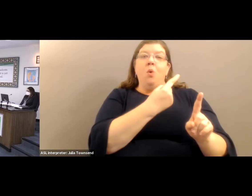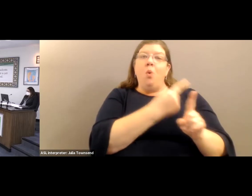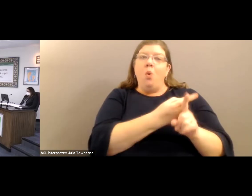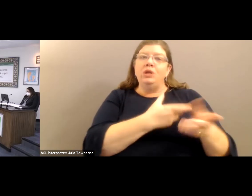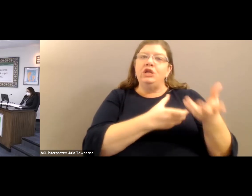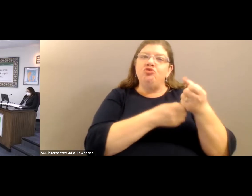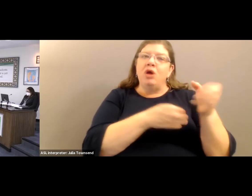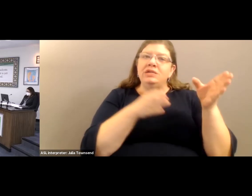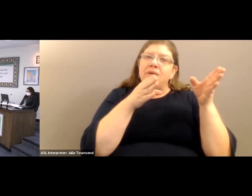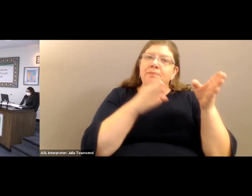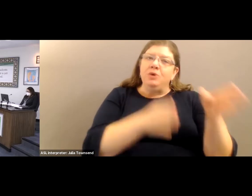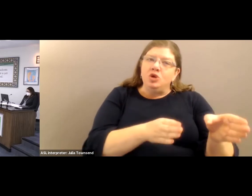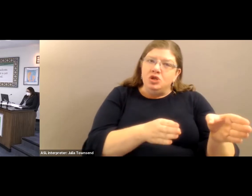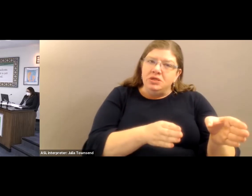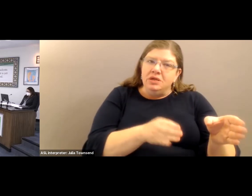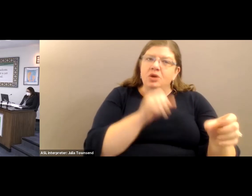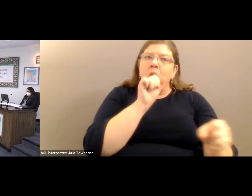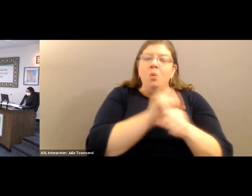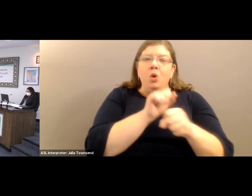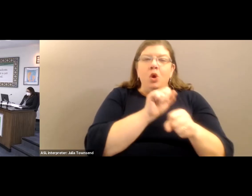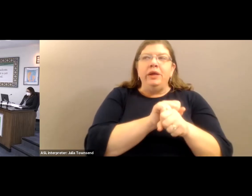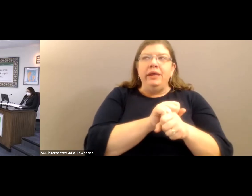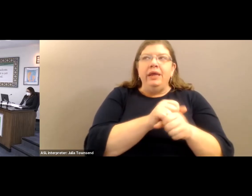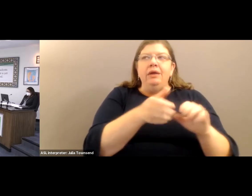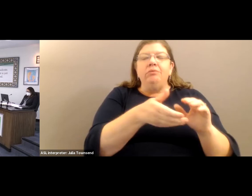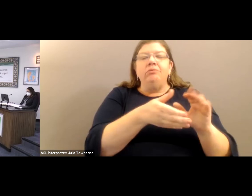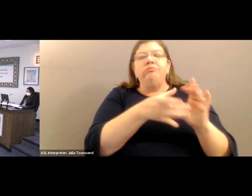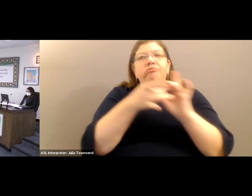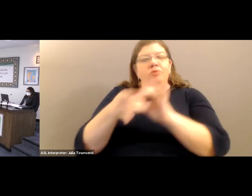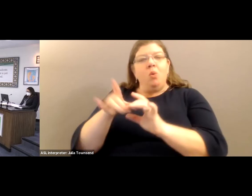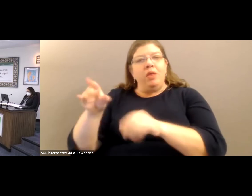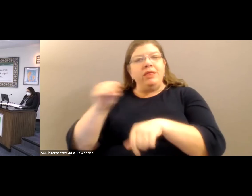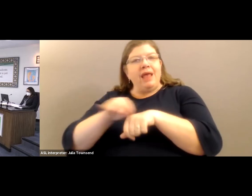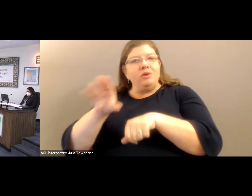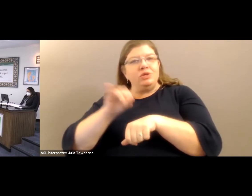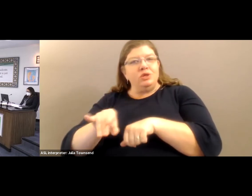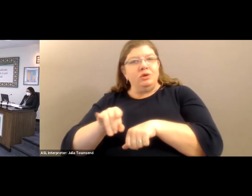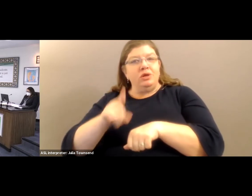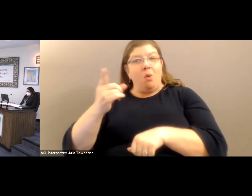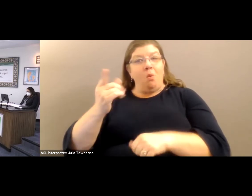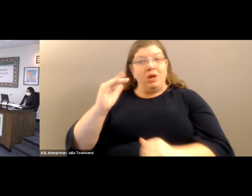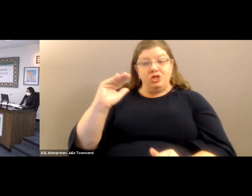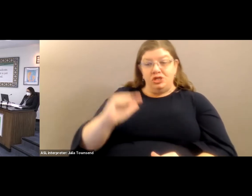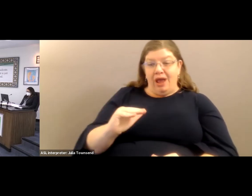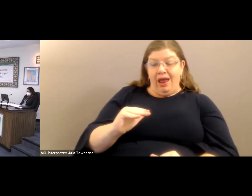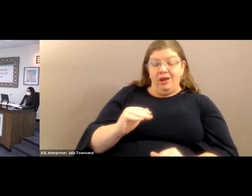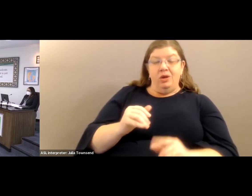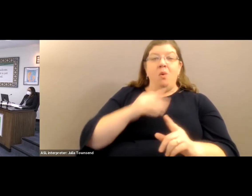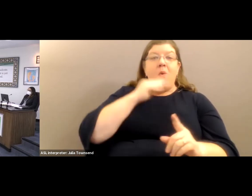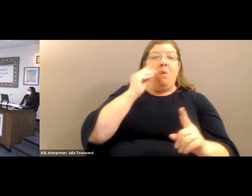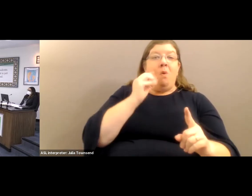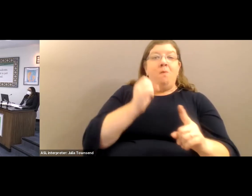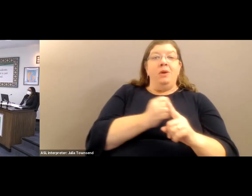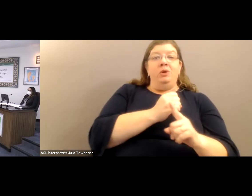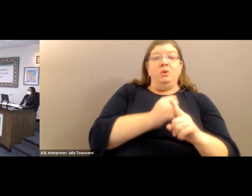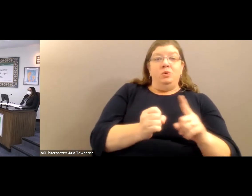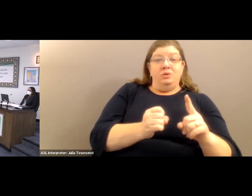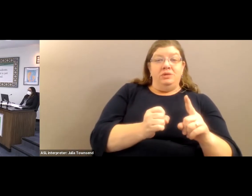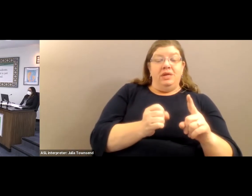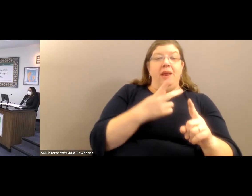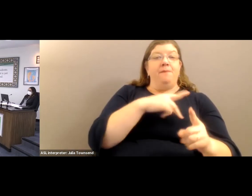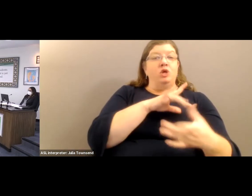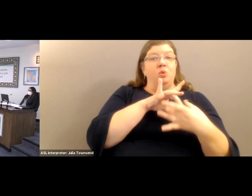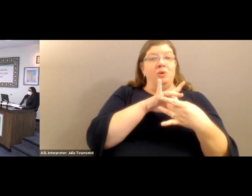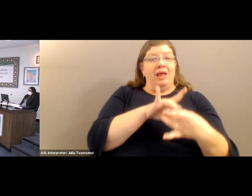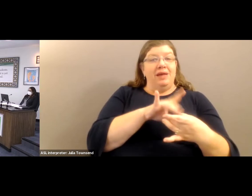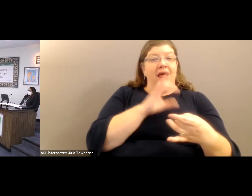trusted person working with a counselor that a child who was abused at home or in a personal